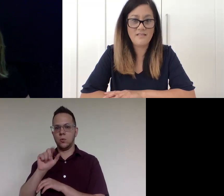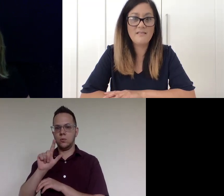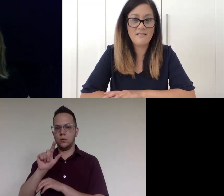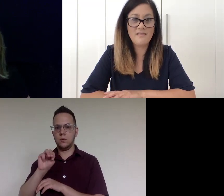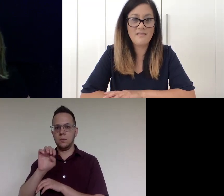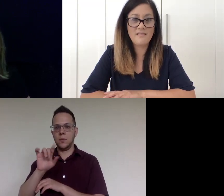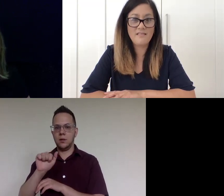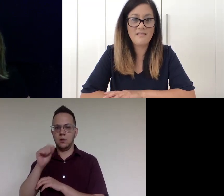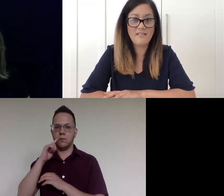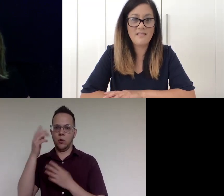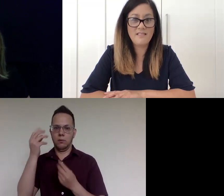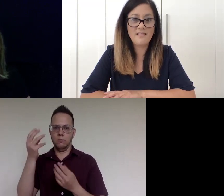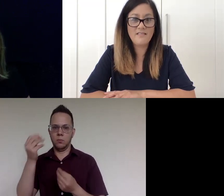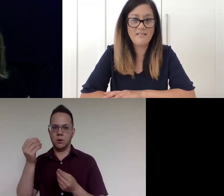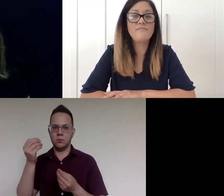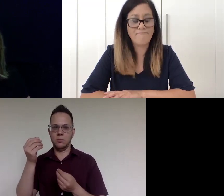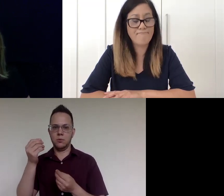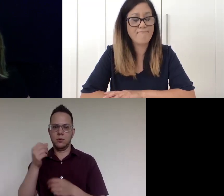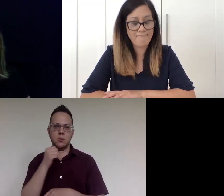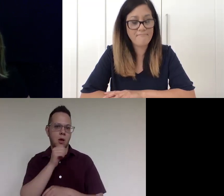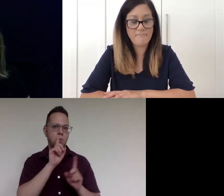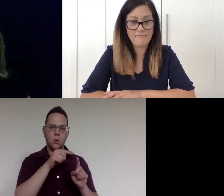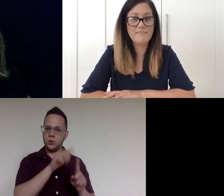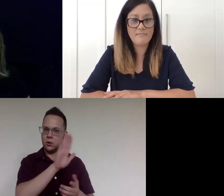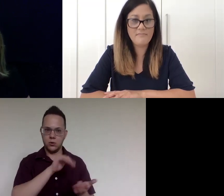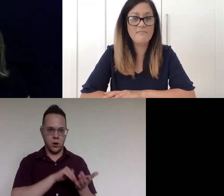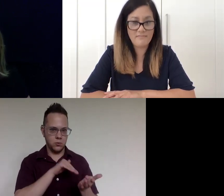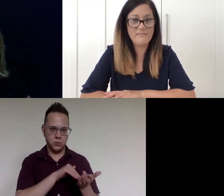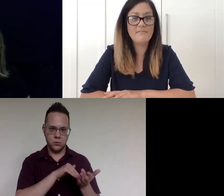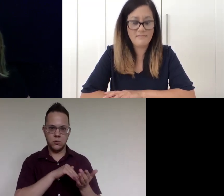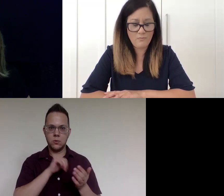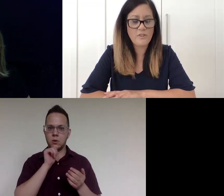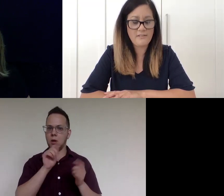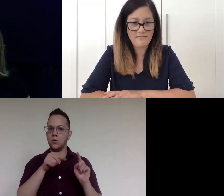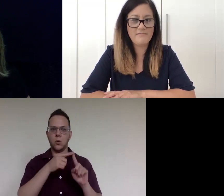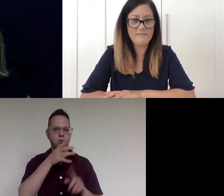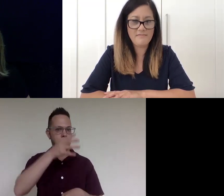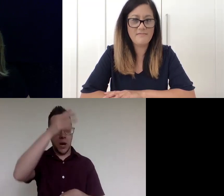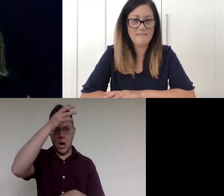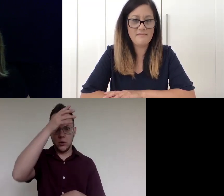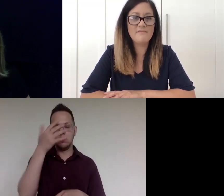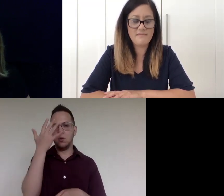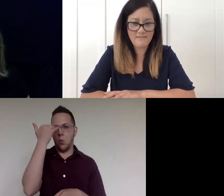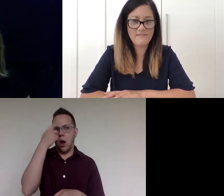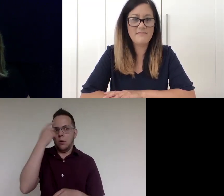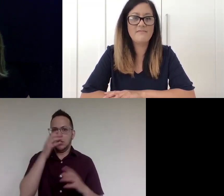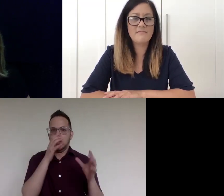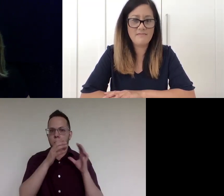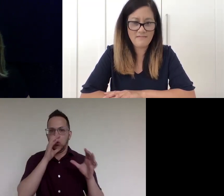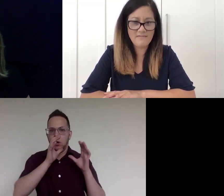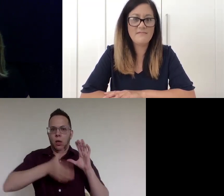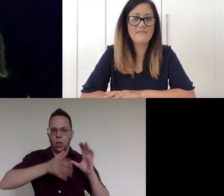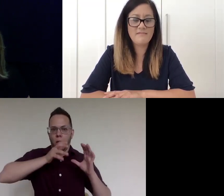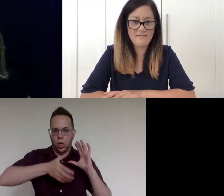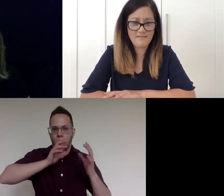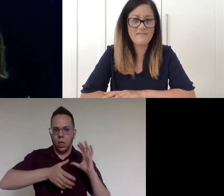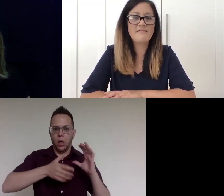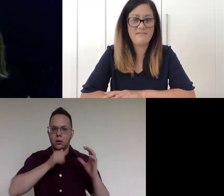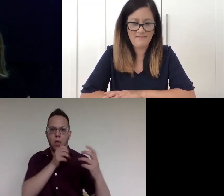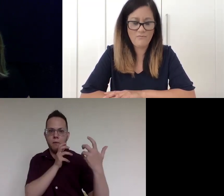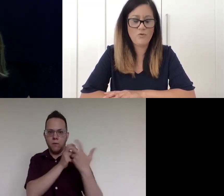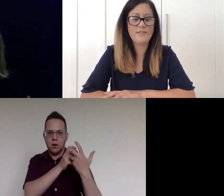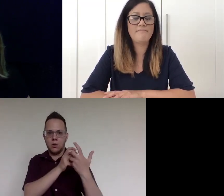and rather than going to a doctor. And too often there are gaps, unfortunately, communication gaps. They'll go to their